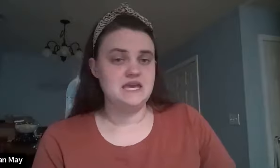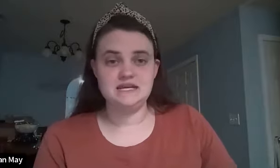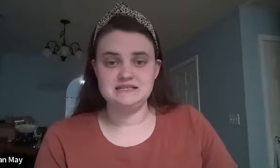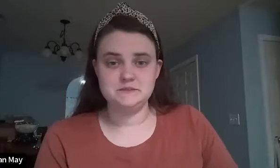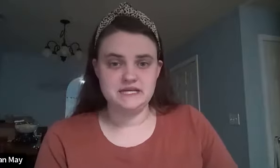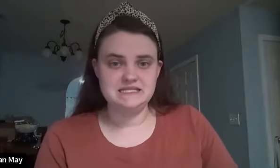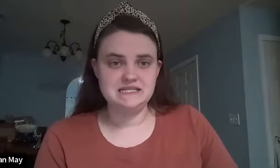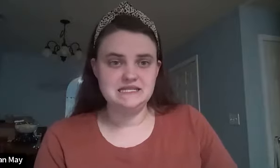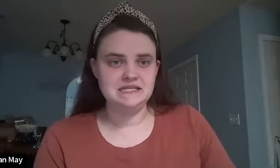Then spicy.